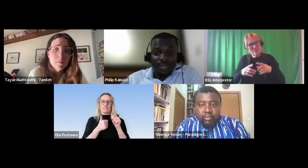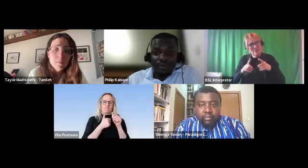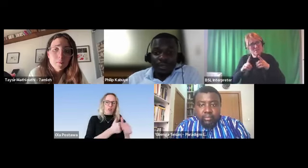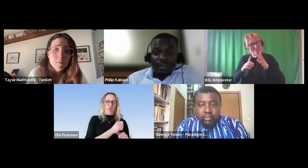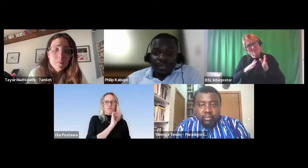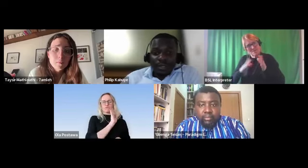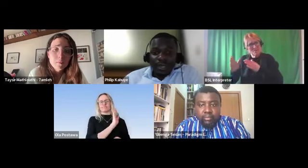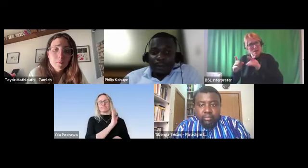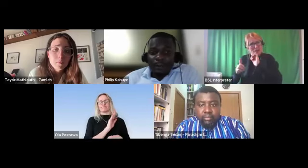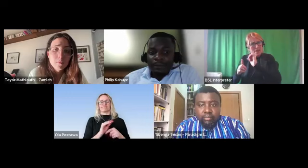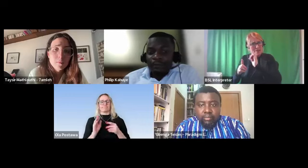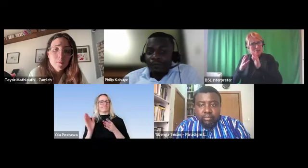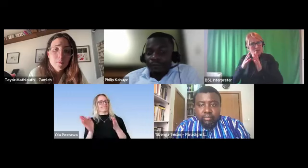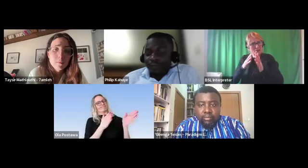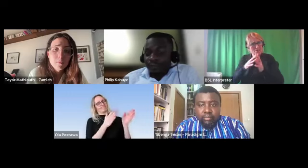model right now.